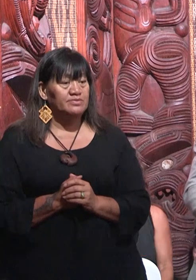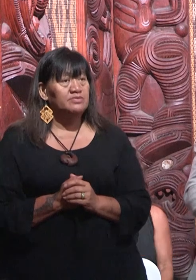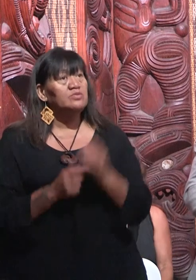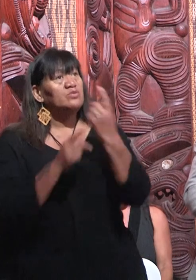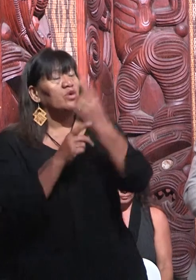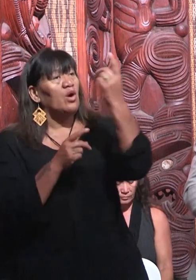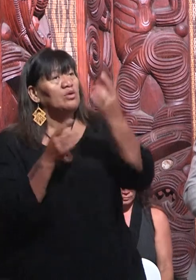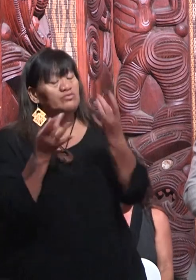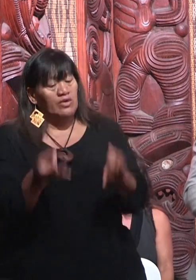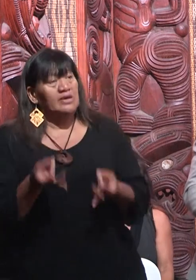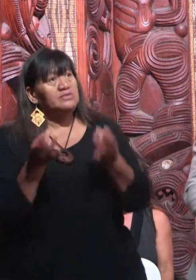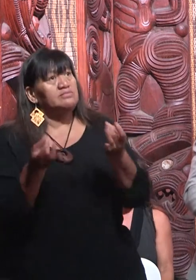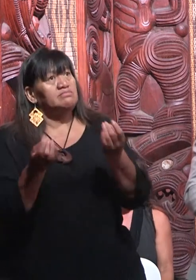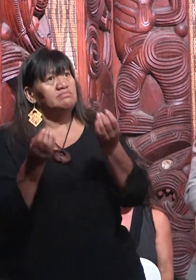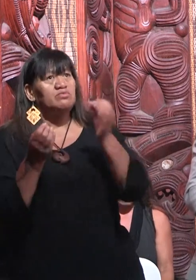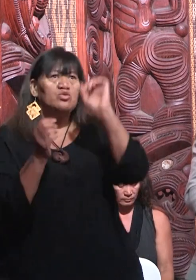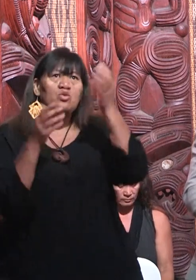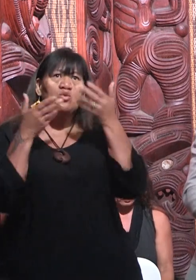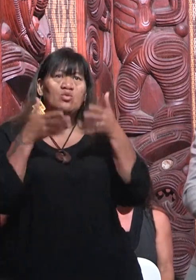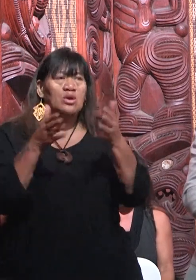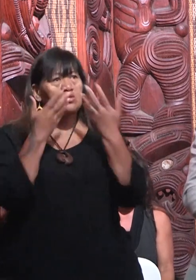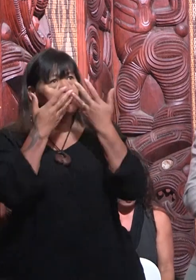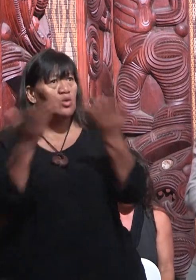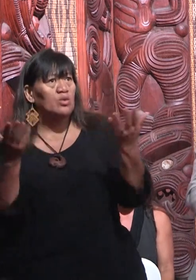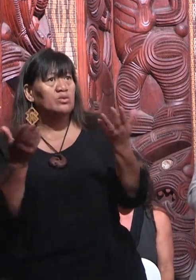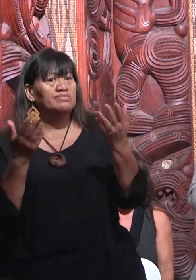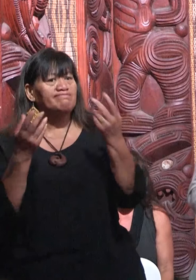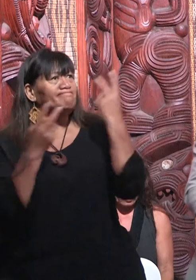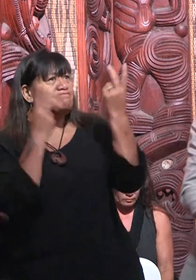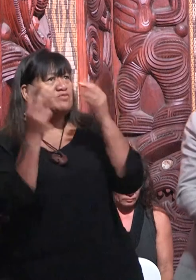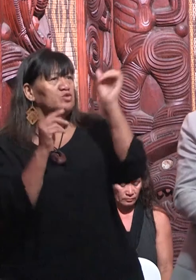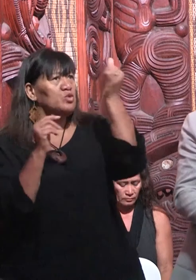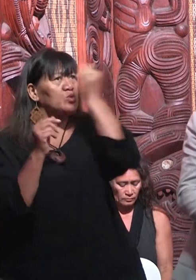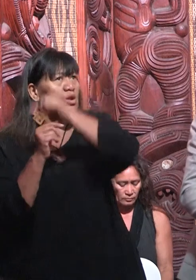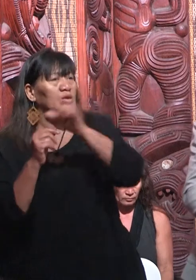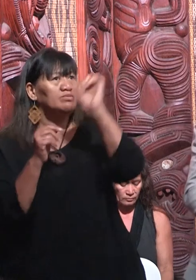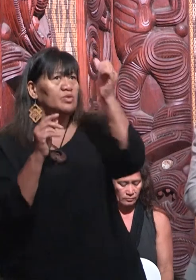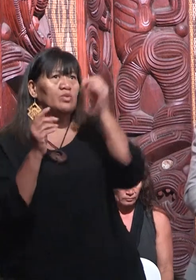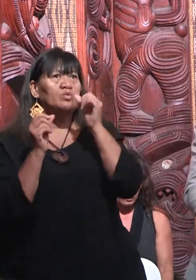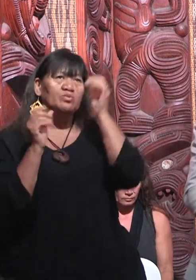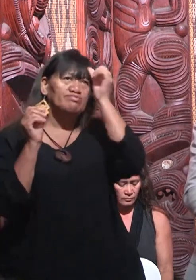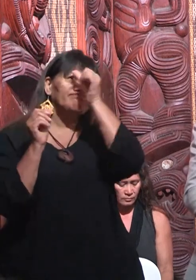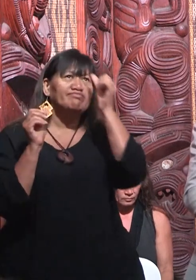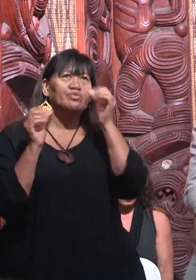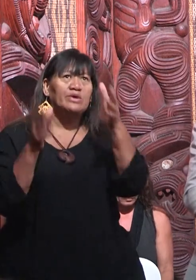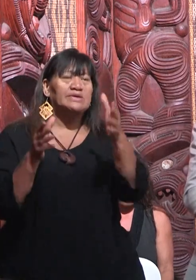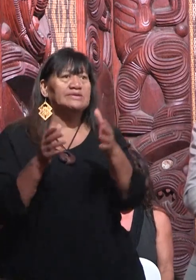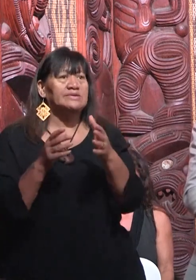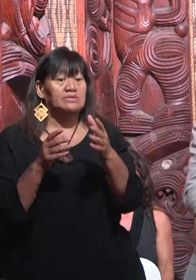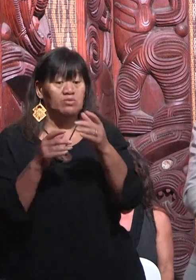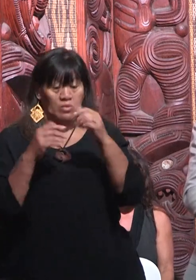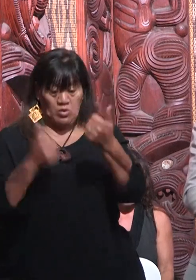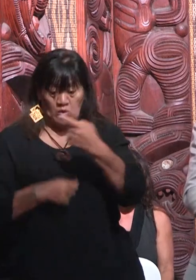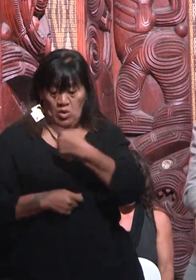Our God of grace, show us the way as we seek your guidance and wisdom. From good and